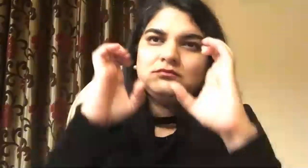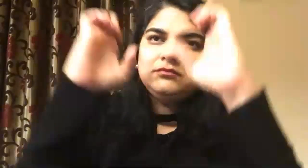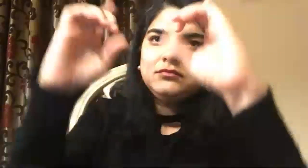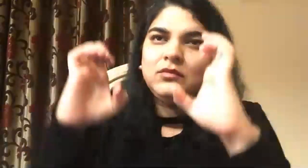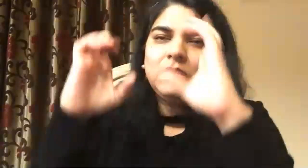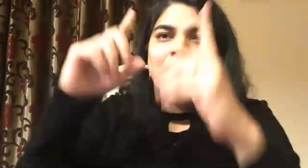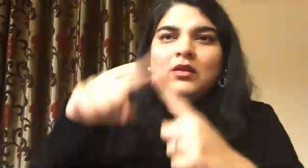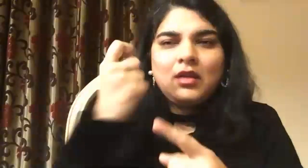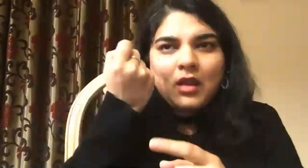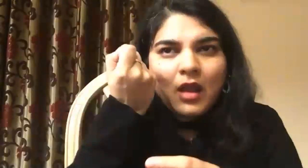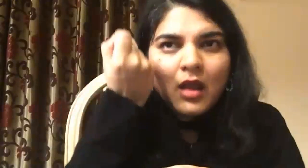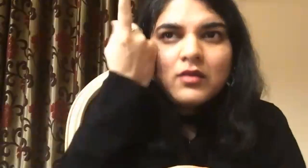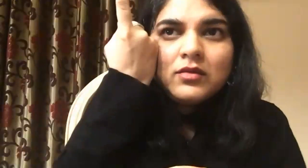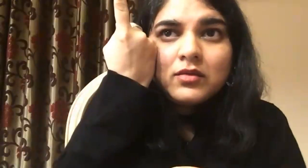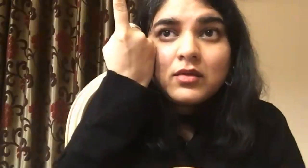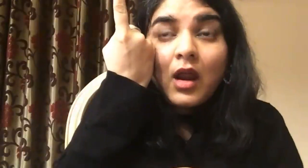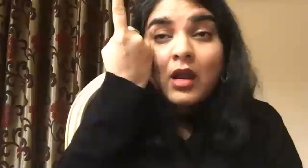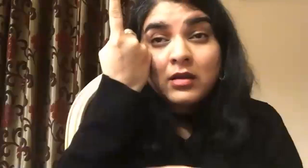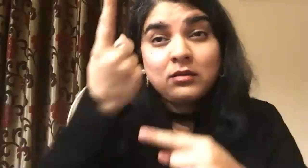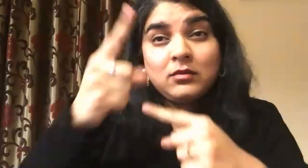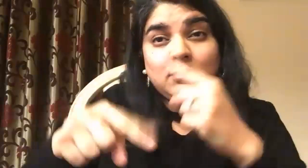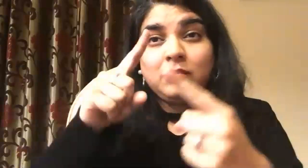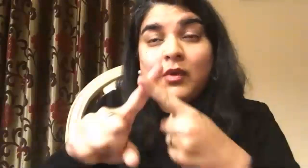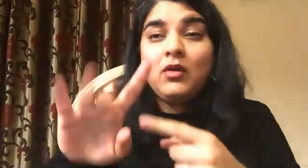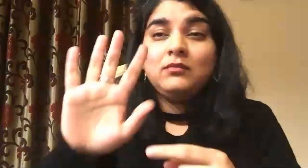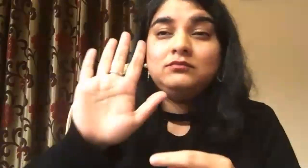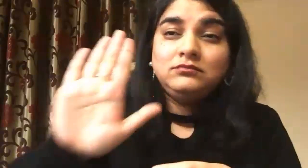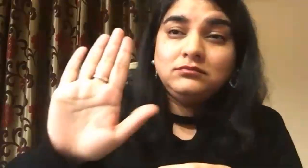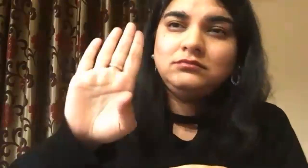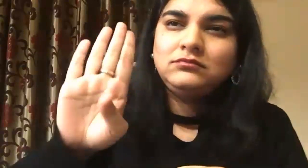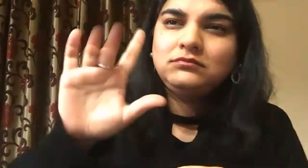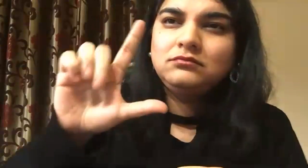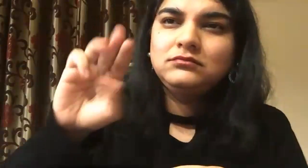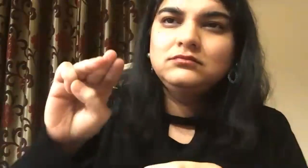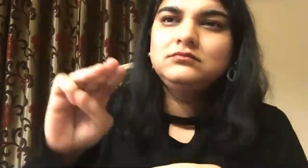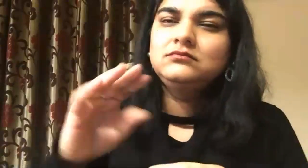Enter. Mute. Currently unmuted. Alt plus A button. To activate, say press the button.